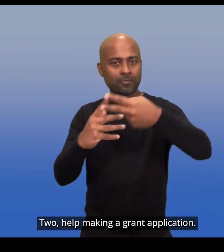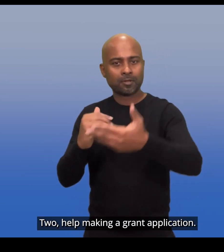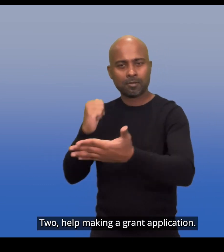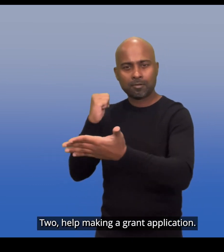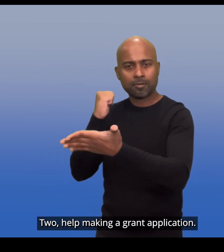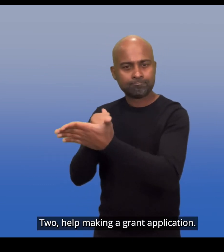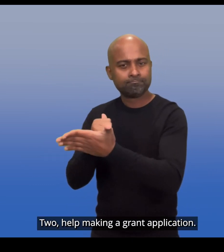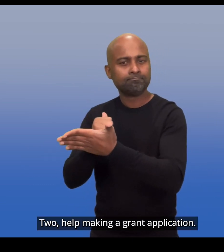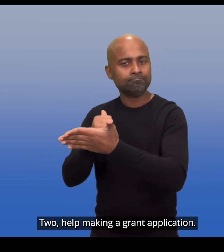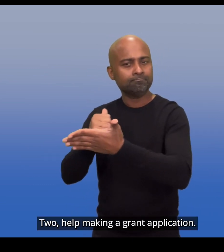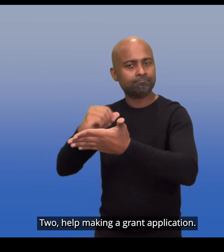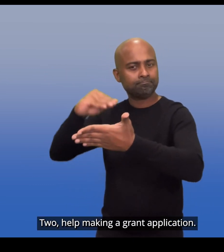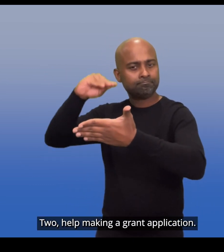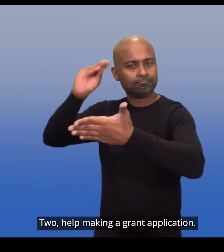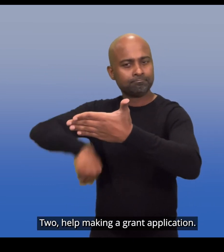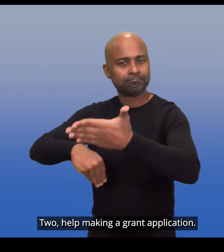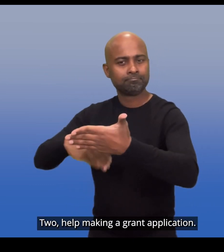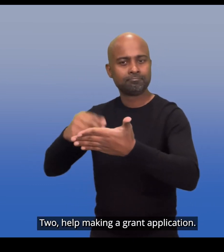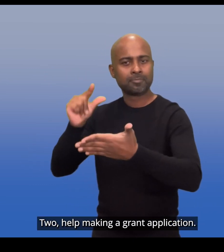2. Help making a grant application.